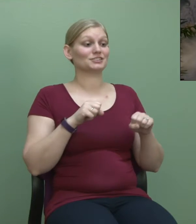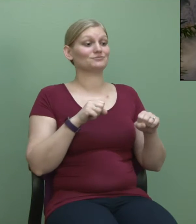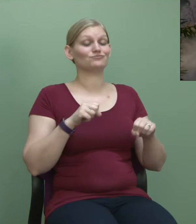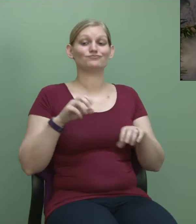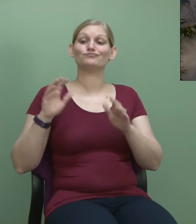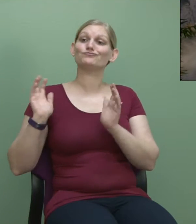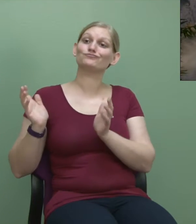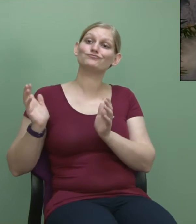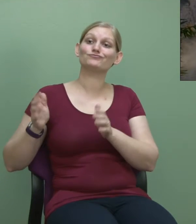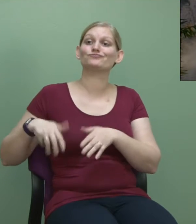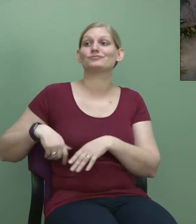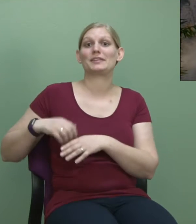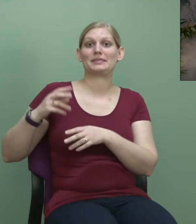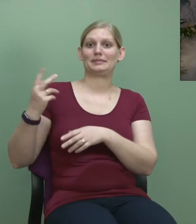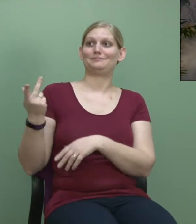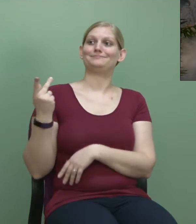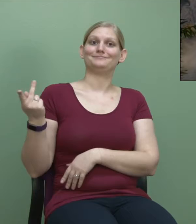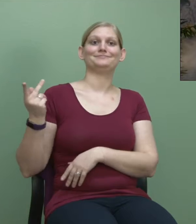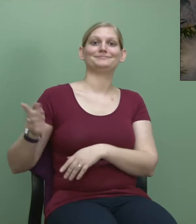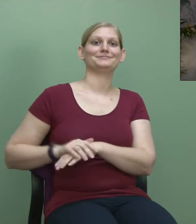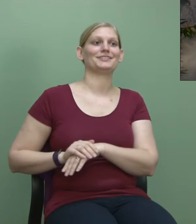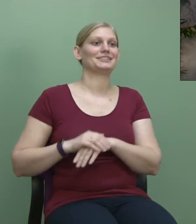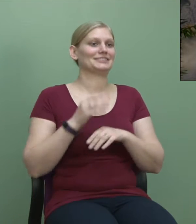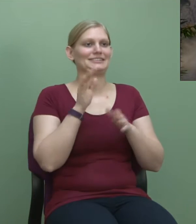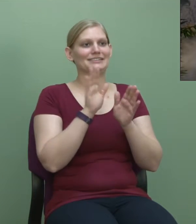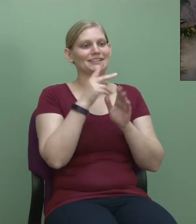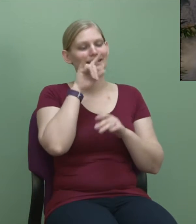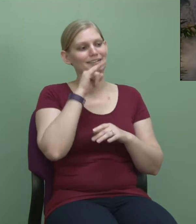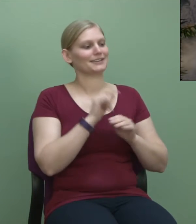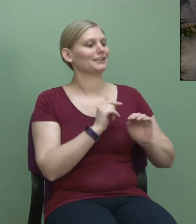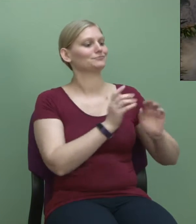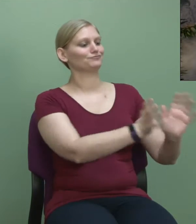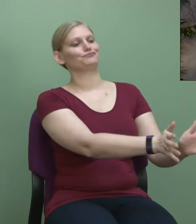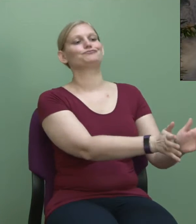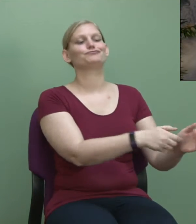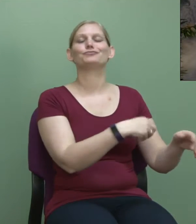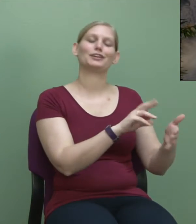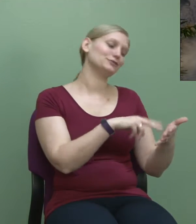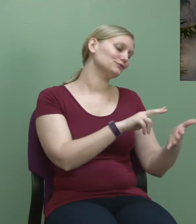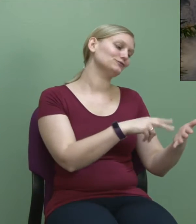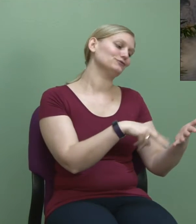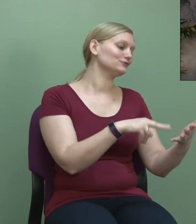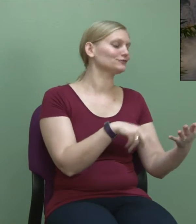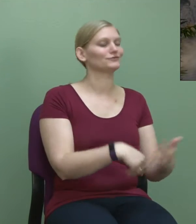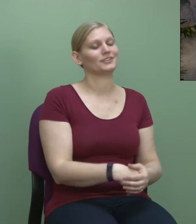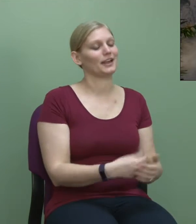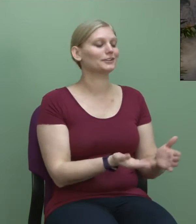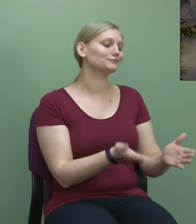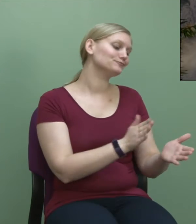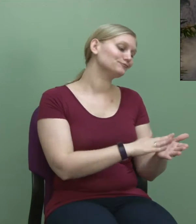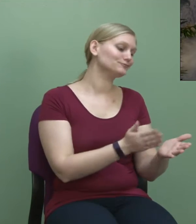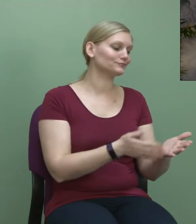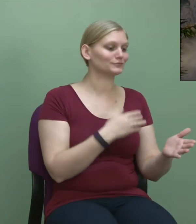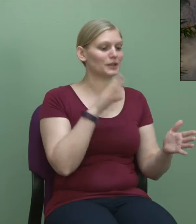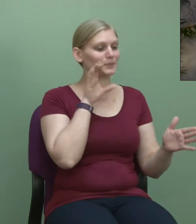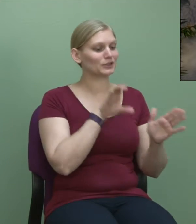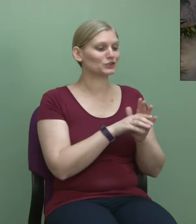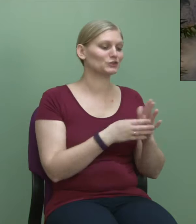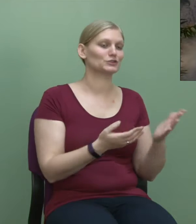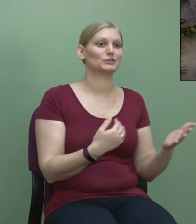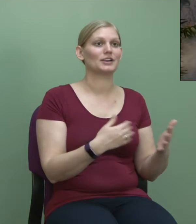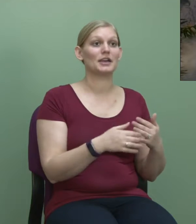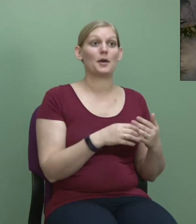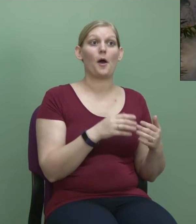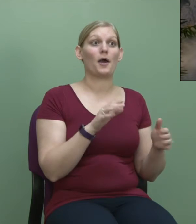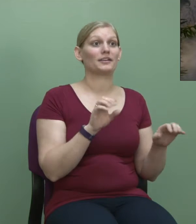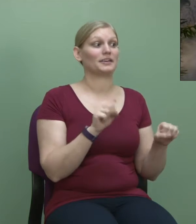able to have them sit down with a book that they can look at the pages. A lot of times they'll want to discuss the things that they